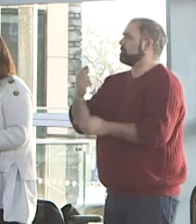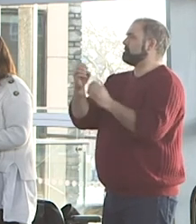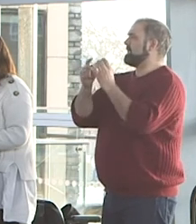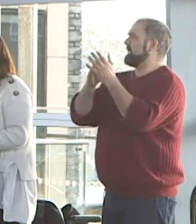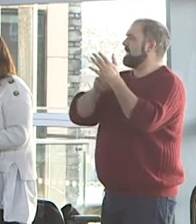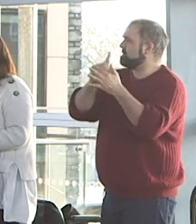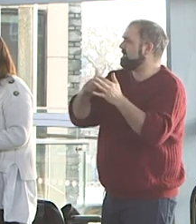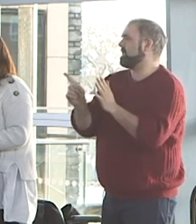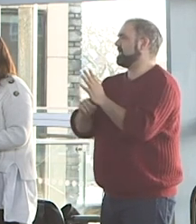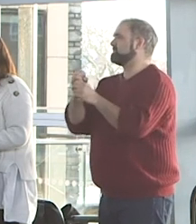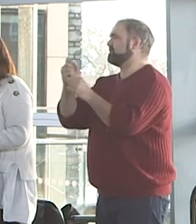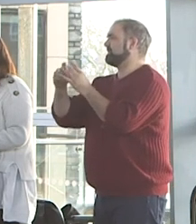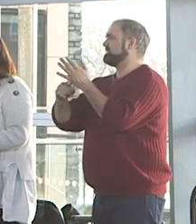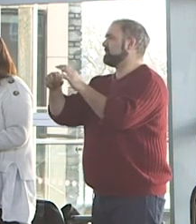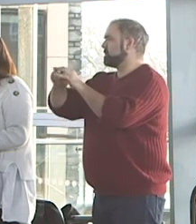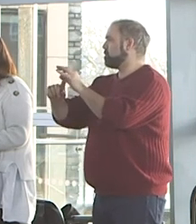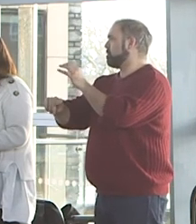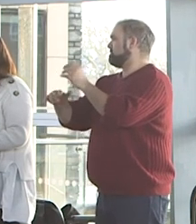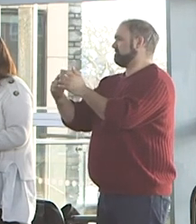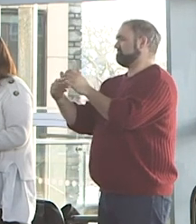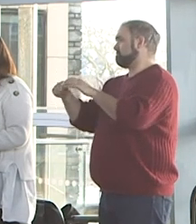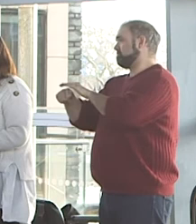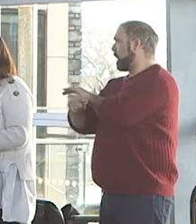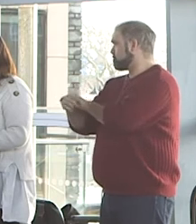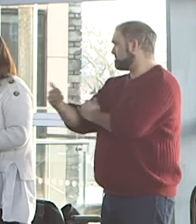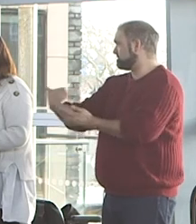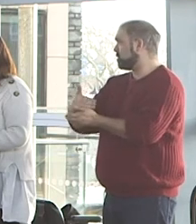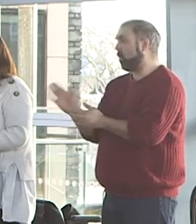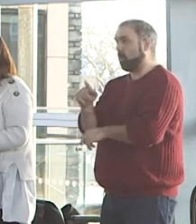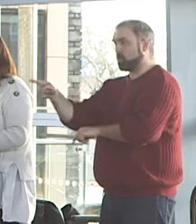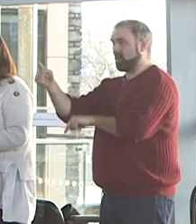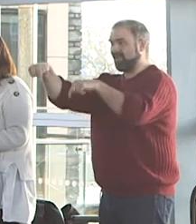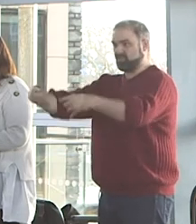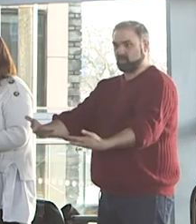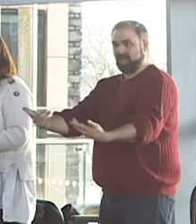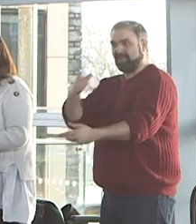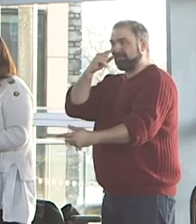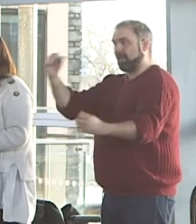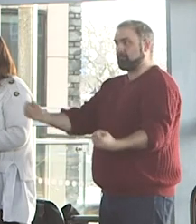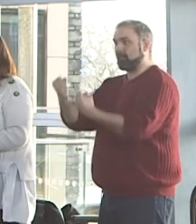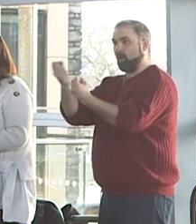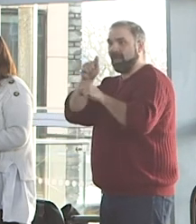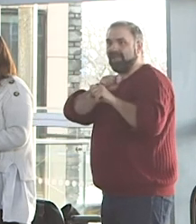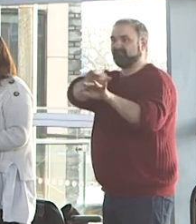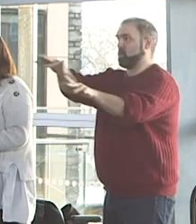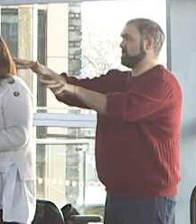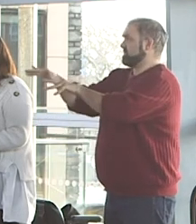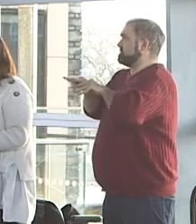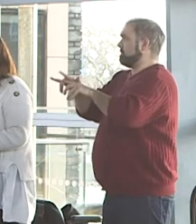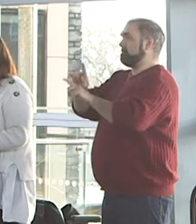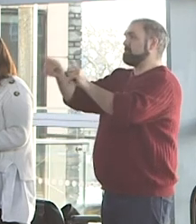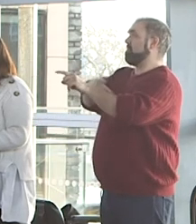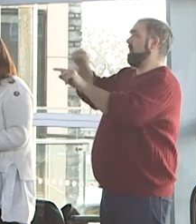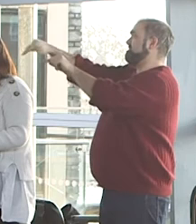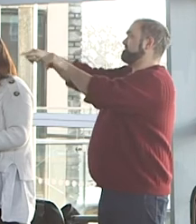BAME LGBTQ forced migrants. All of you here today have the power to influence and change lives for the better or for